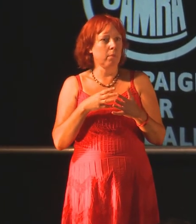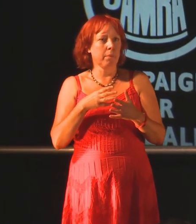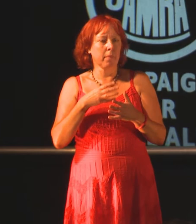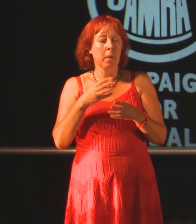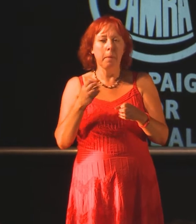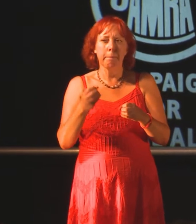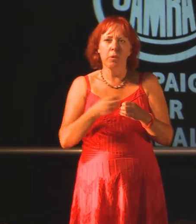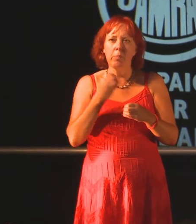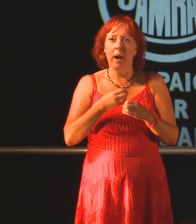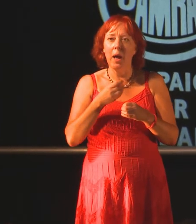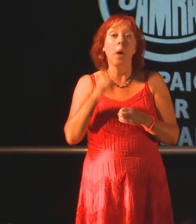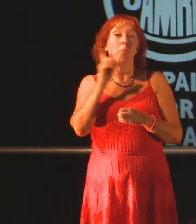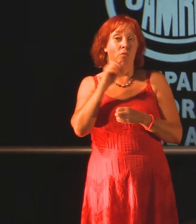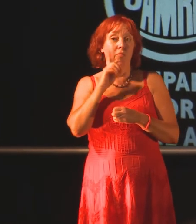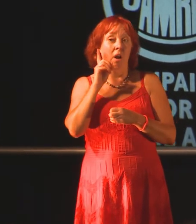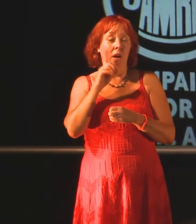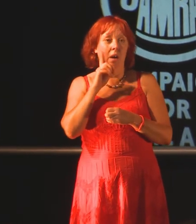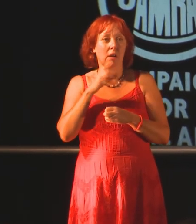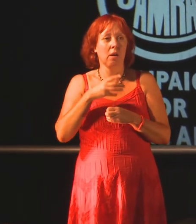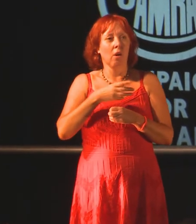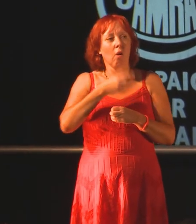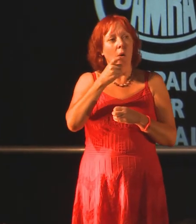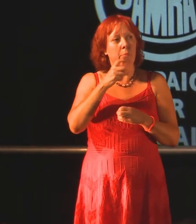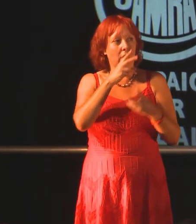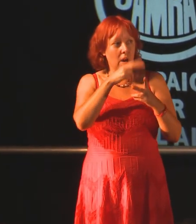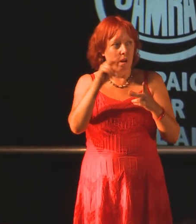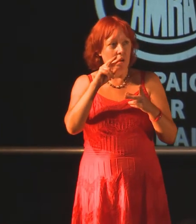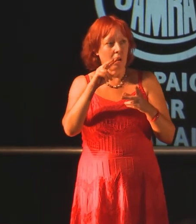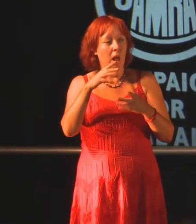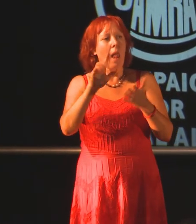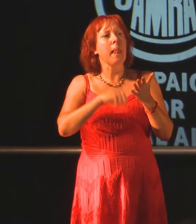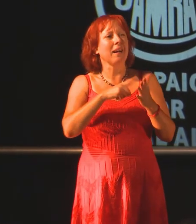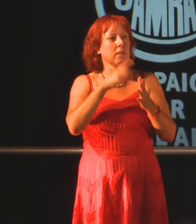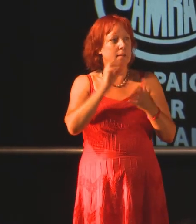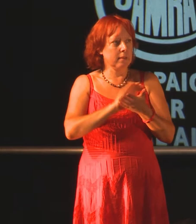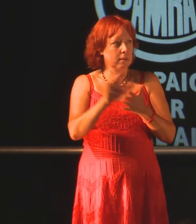brewed by a Brewster, a lady brewer, Cumbrian Legendary Ales Langdale.